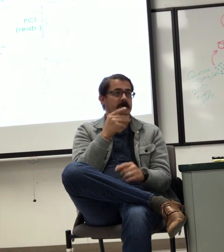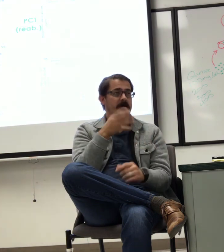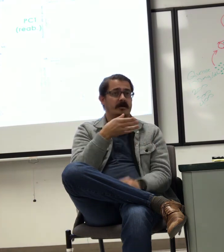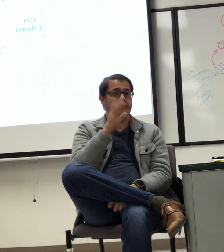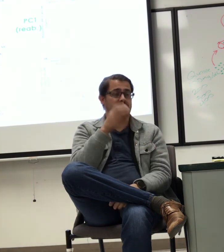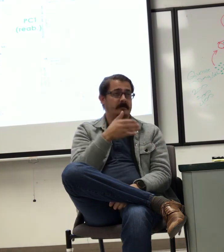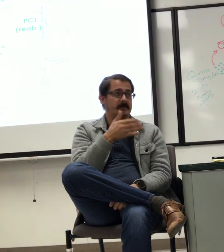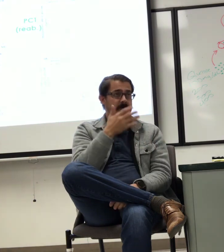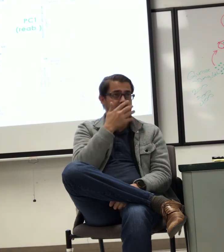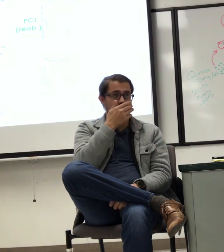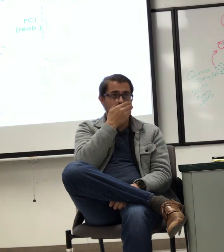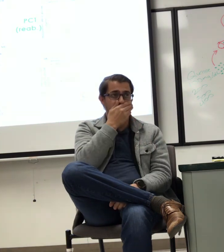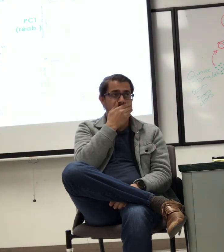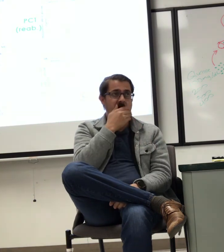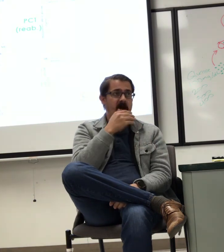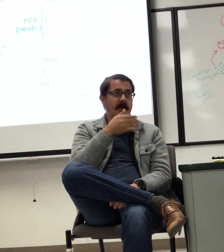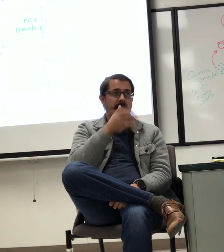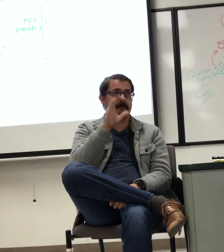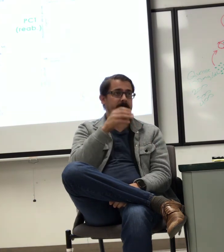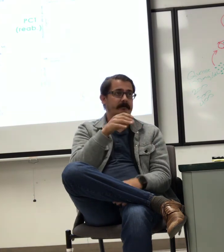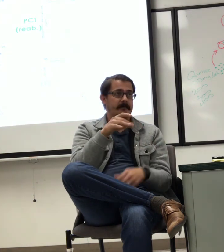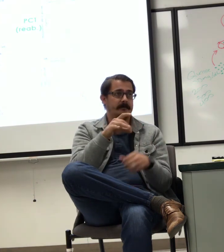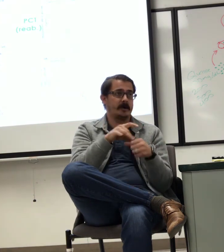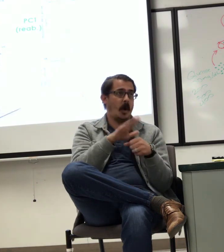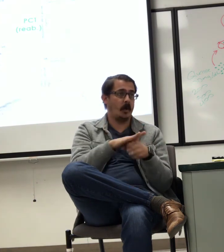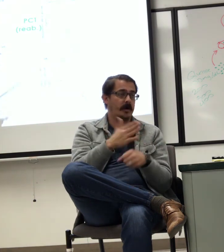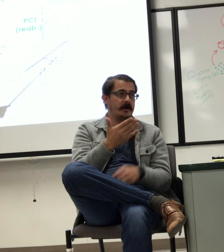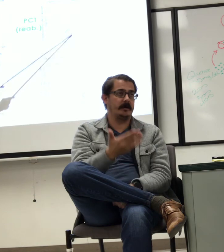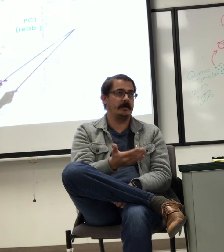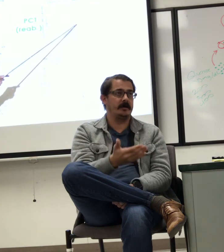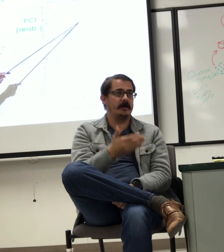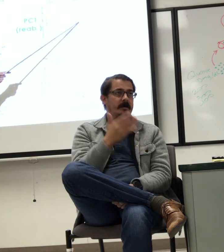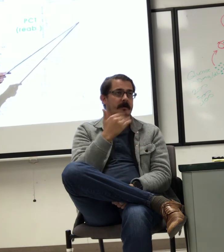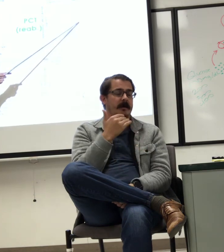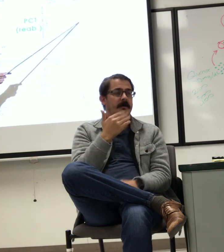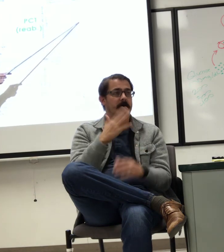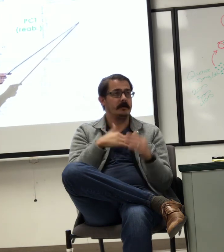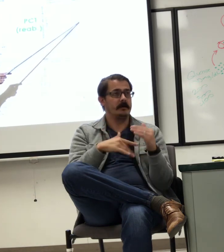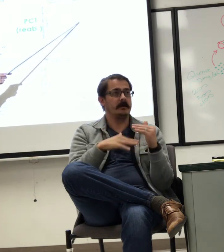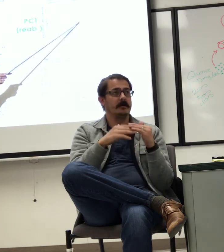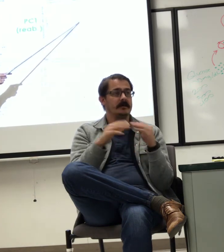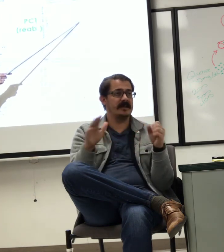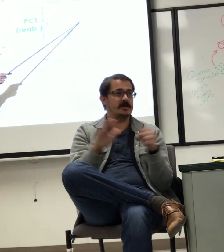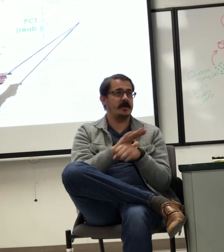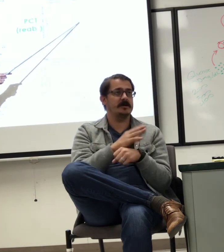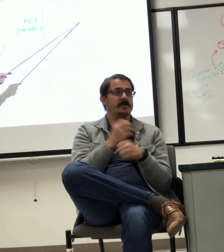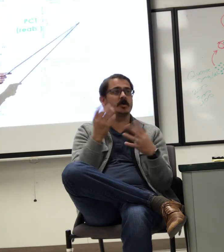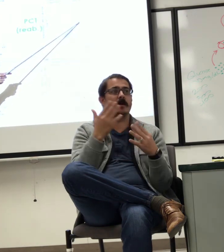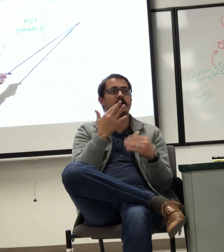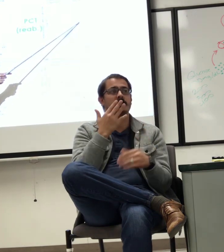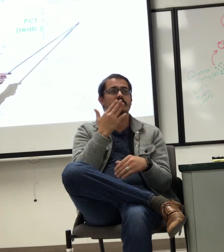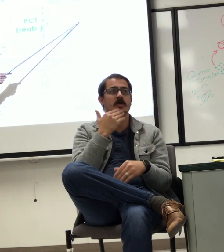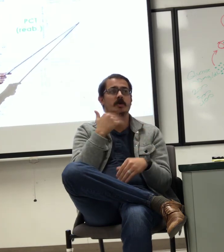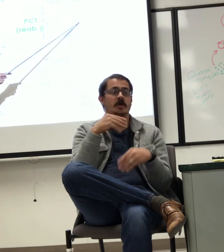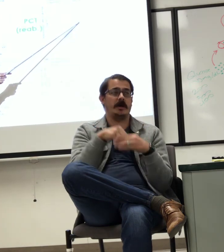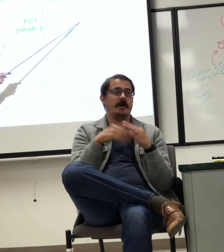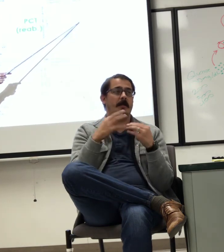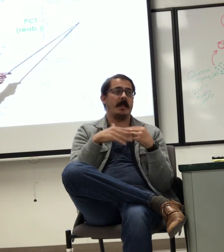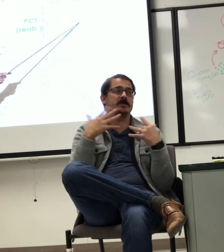a big jug of Coke, and you may reach saturation because there's too much sugar floating in your bloodstream.